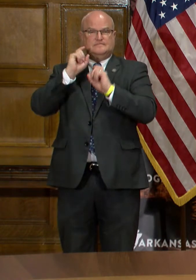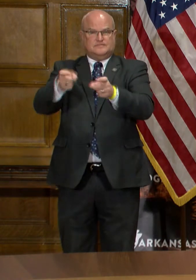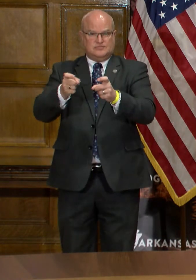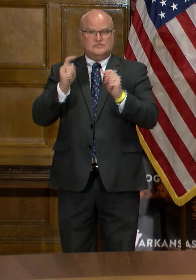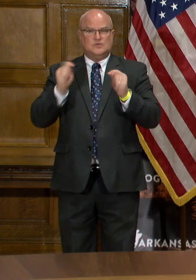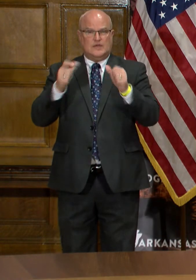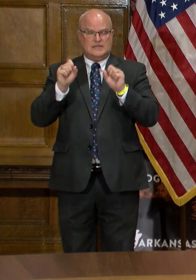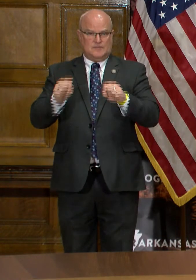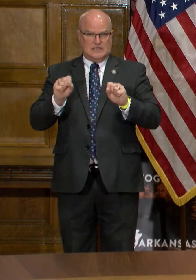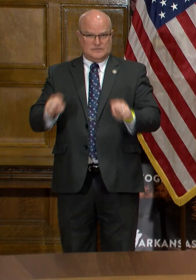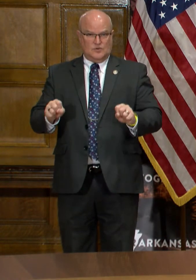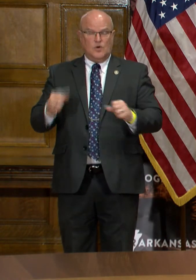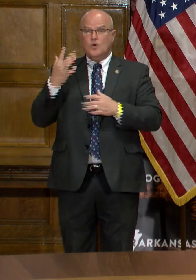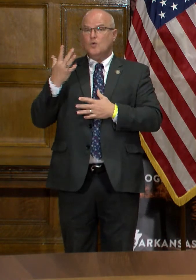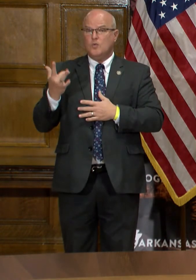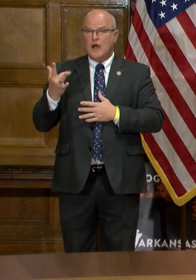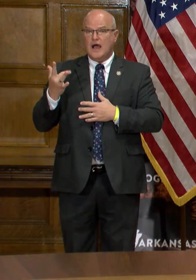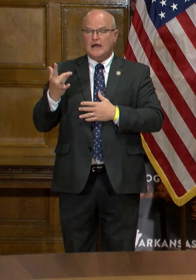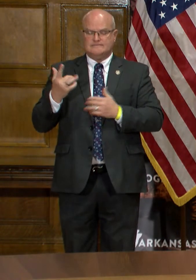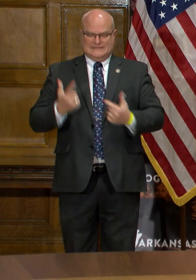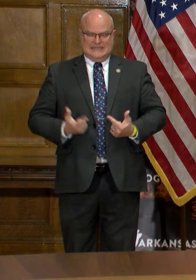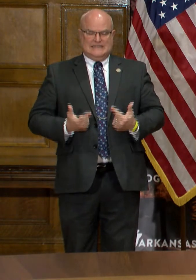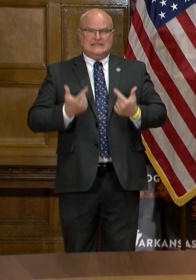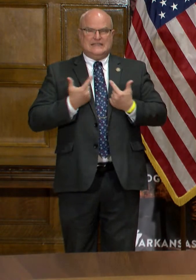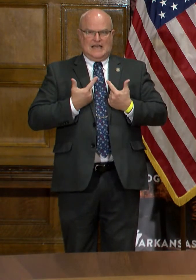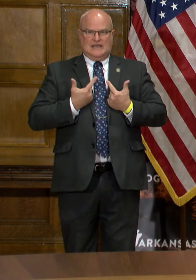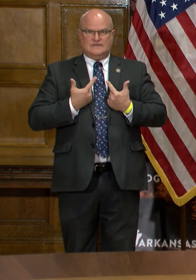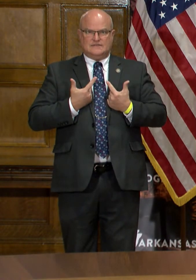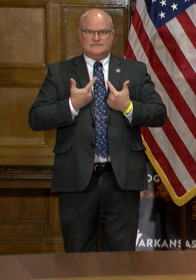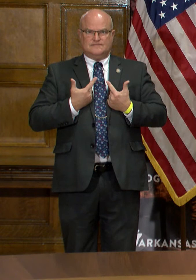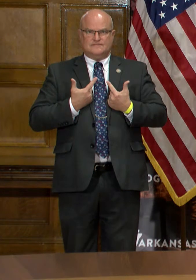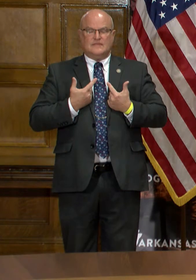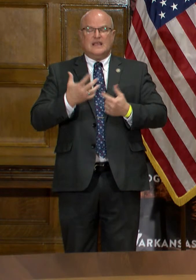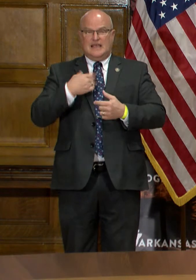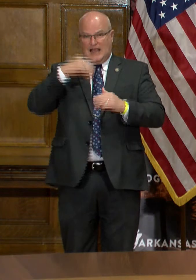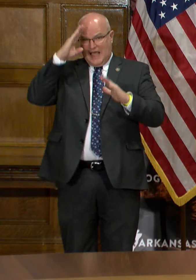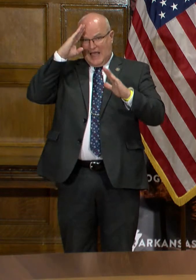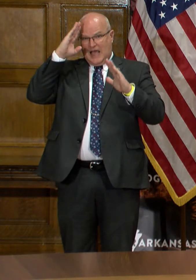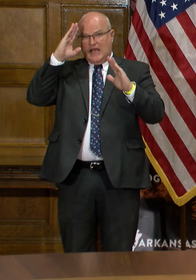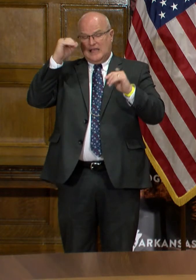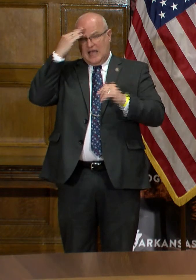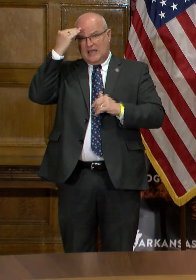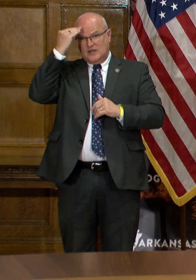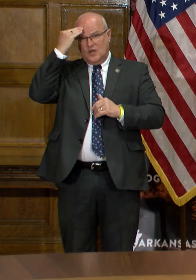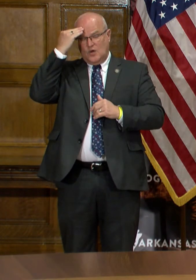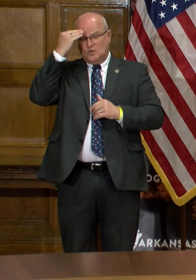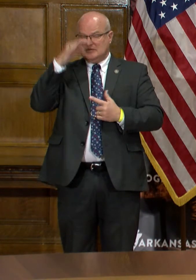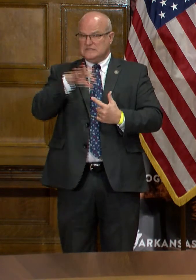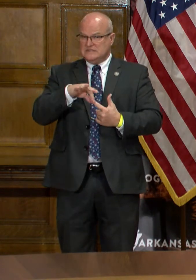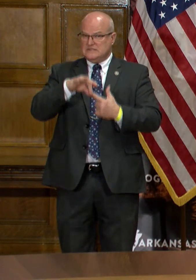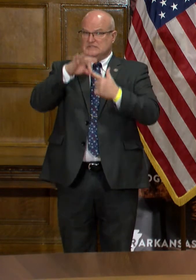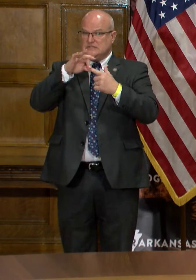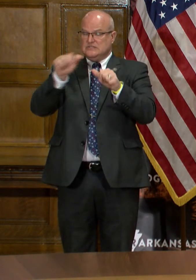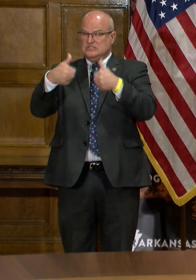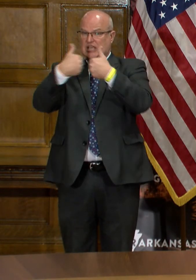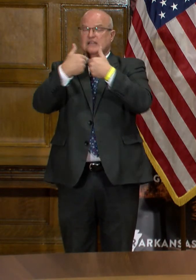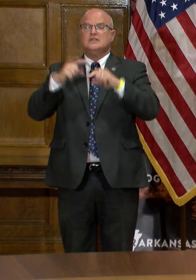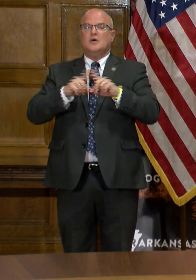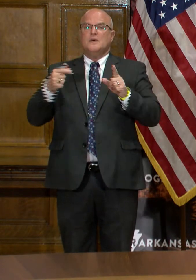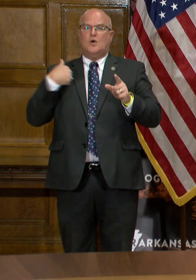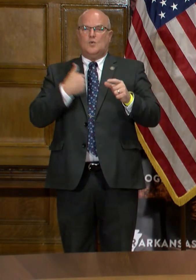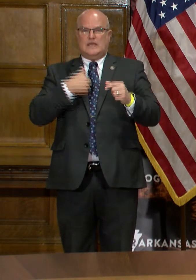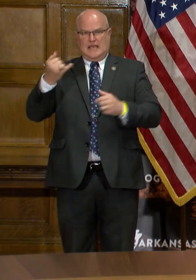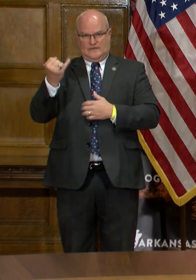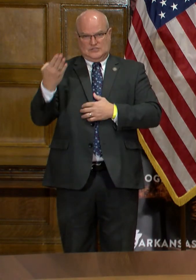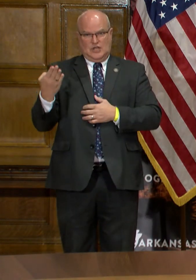as quickly as possible because lives are at stake. And I know there's been unique challenges, but we have a job